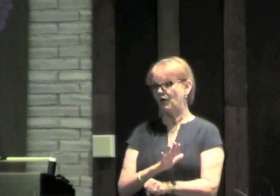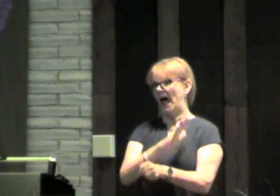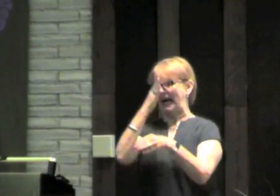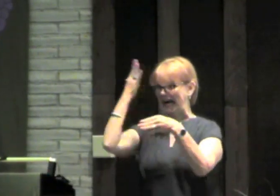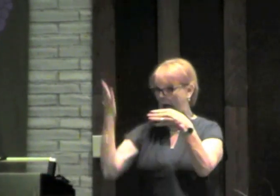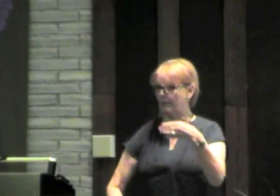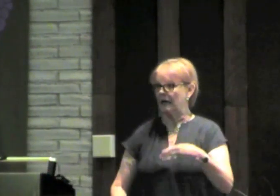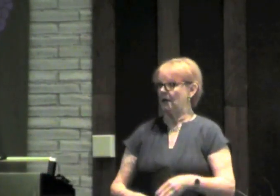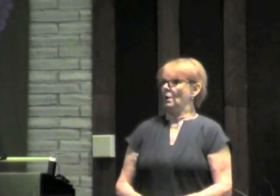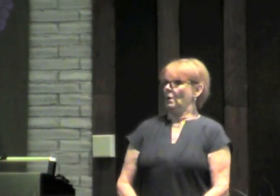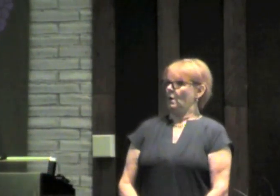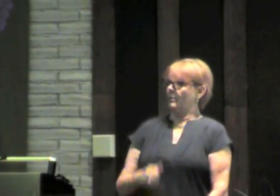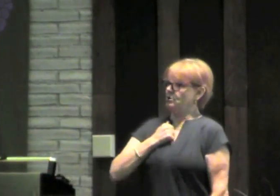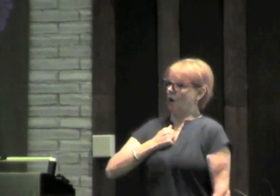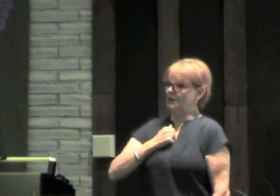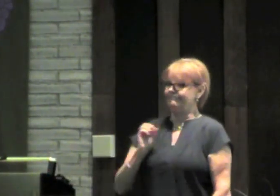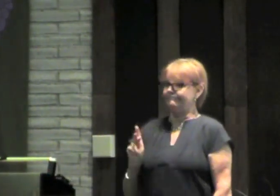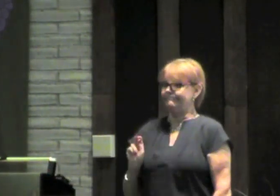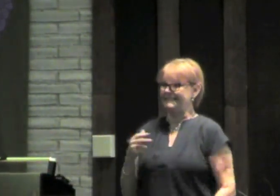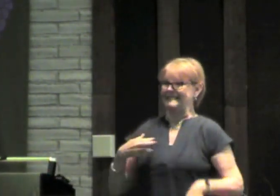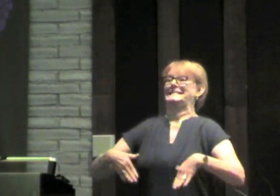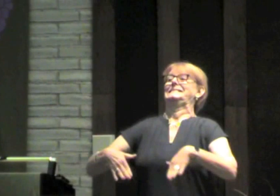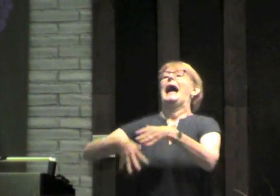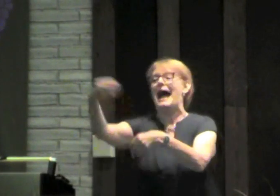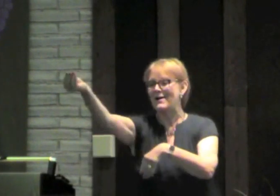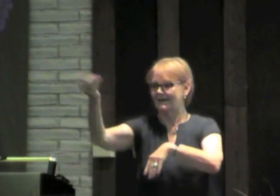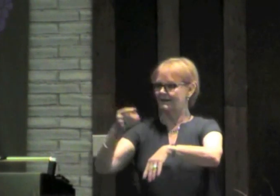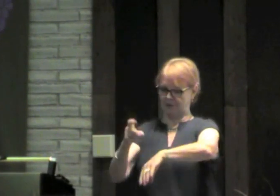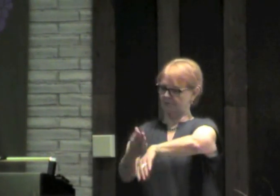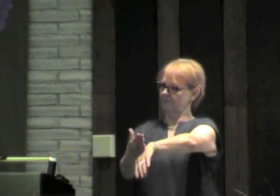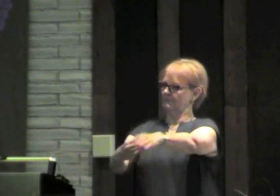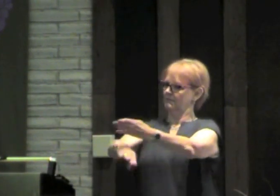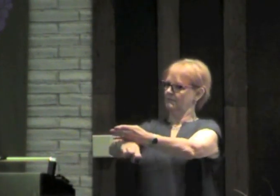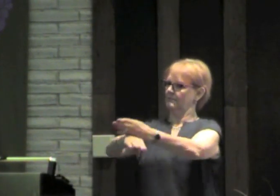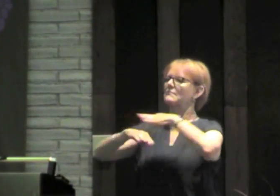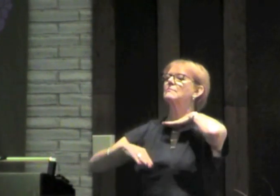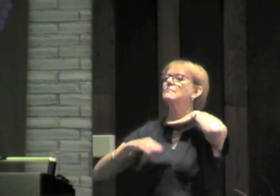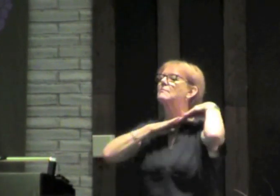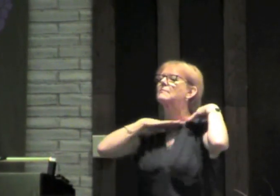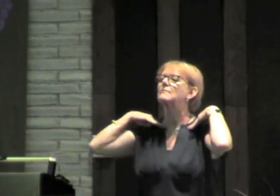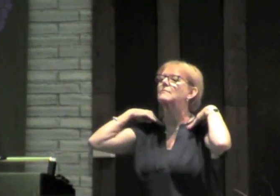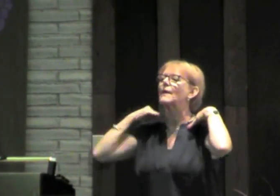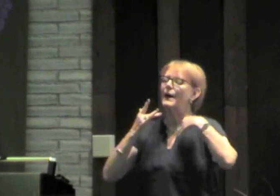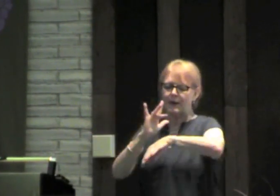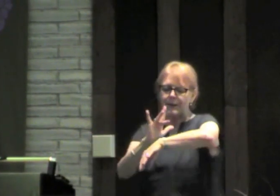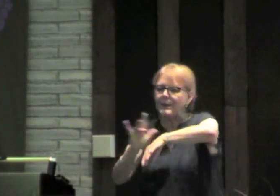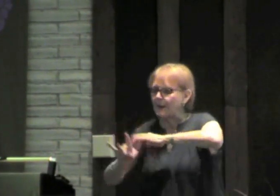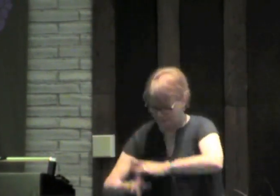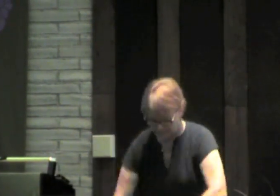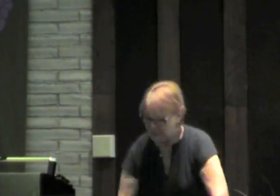we needed to be more fully covered, completely covered. So I had to leave and then find something else to wear